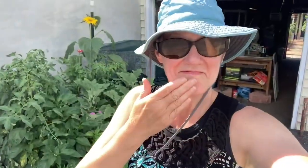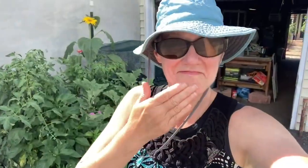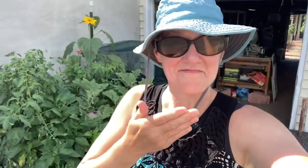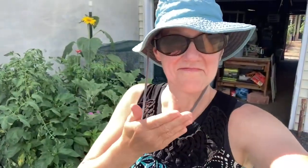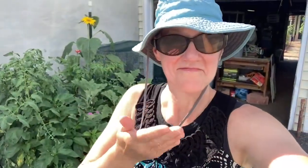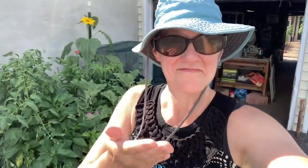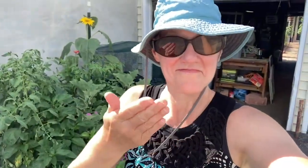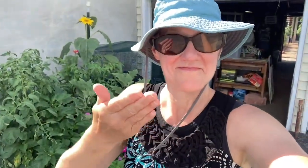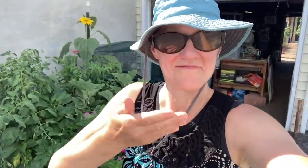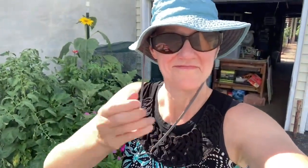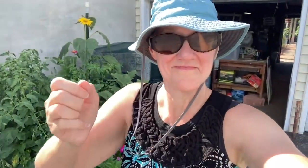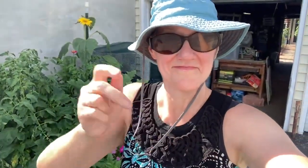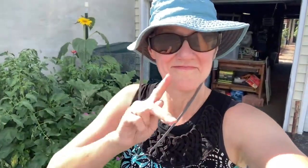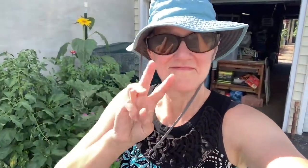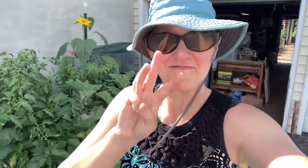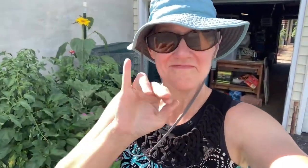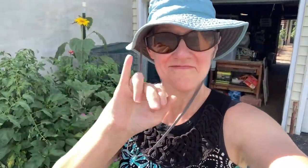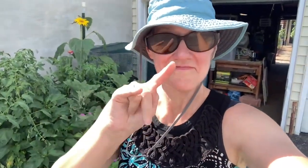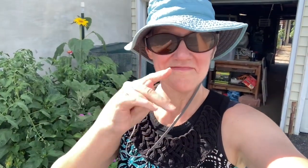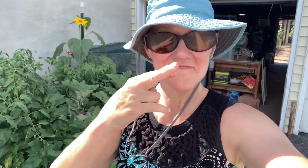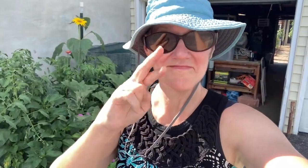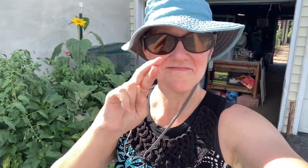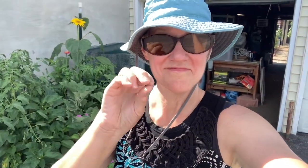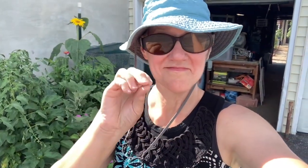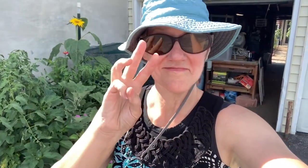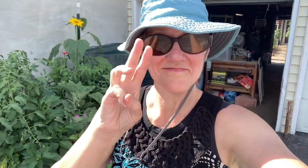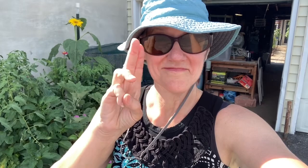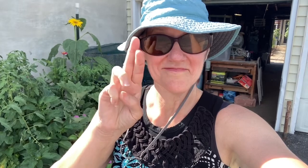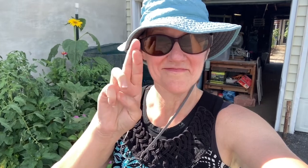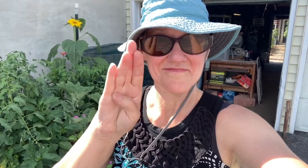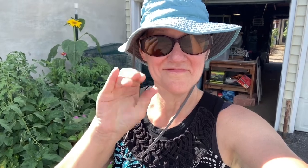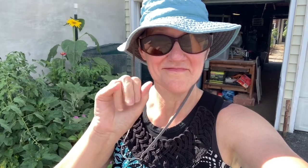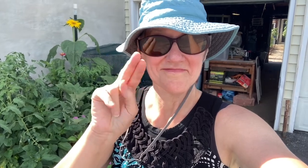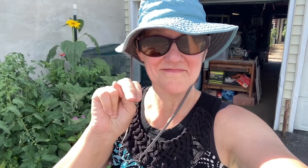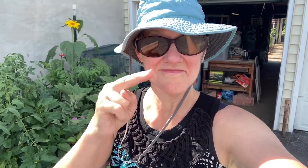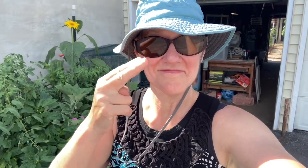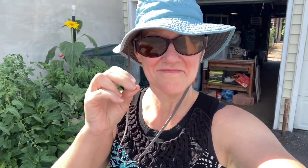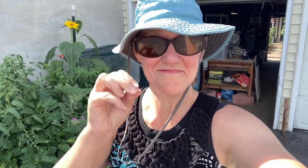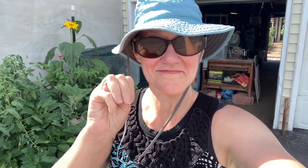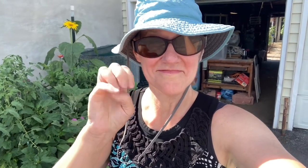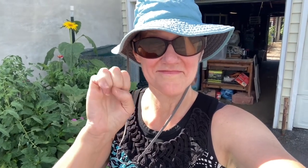Good morning and welcome back to Withrow Urban Homestead.